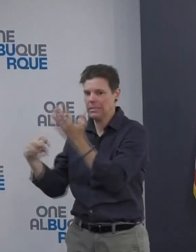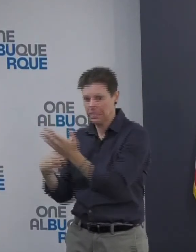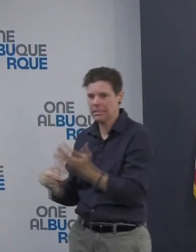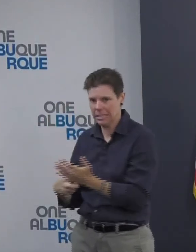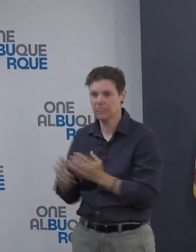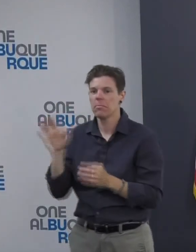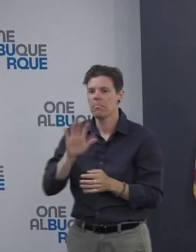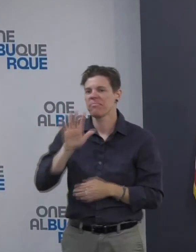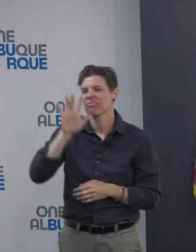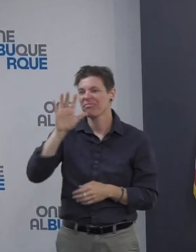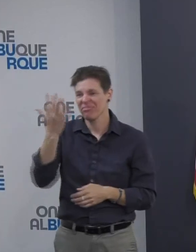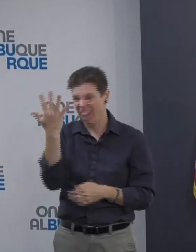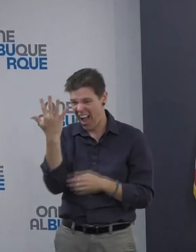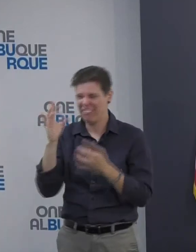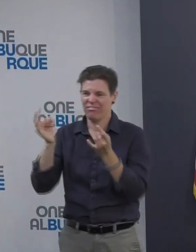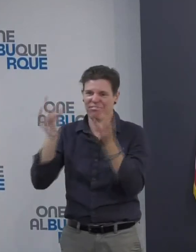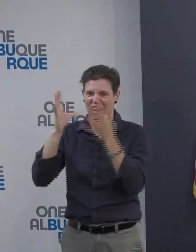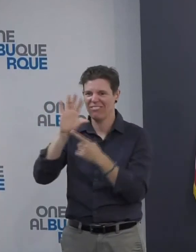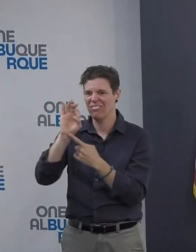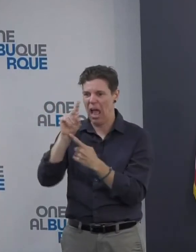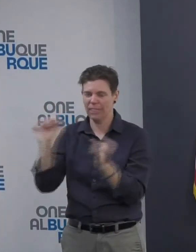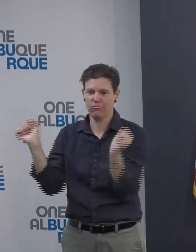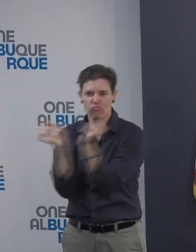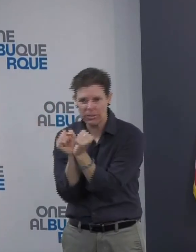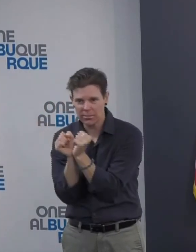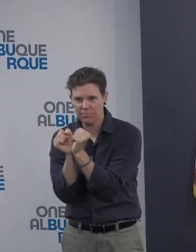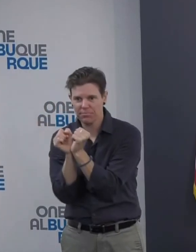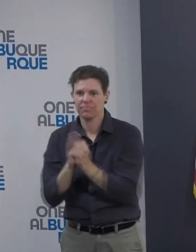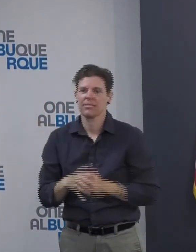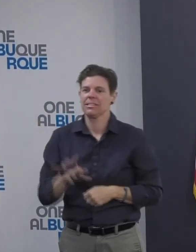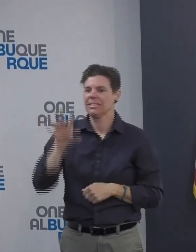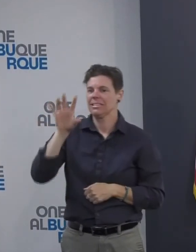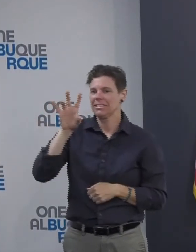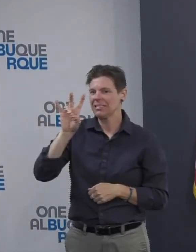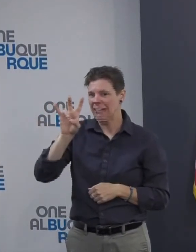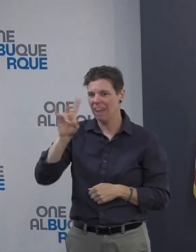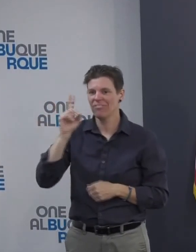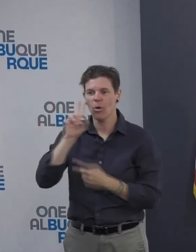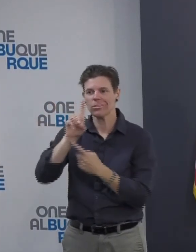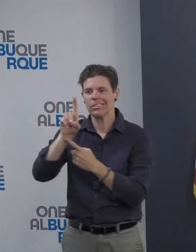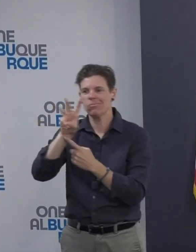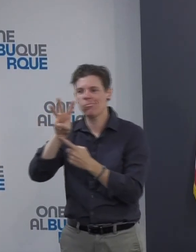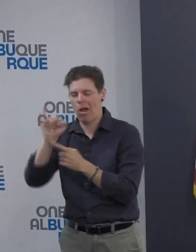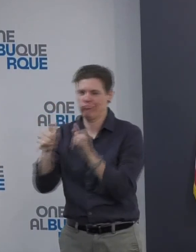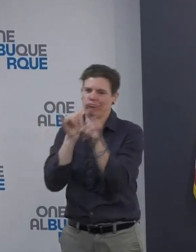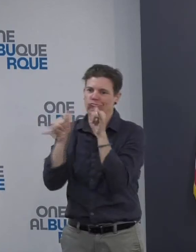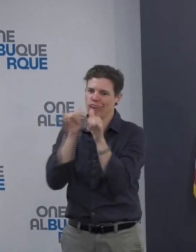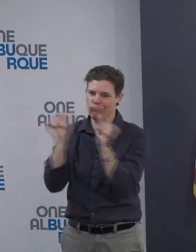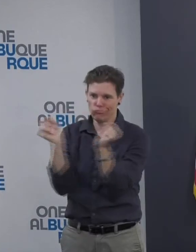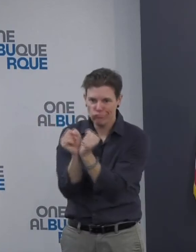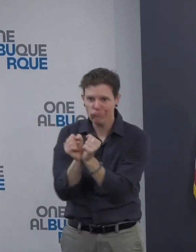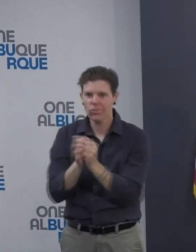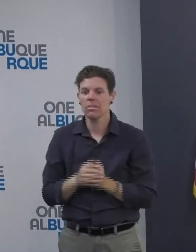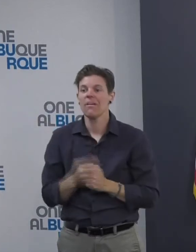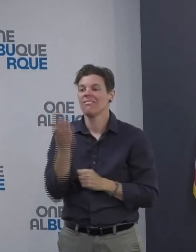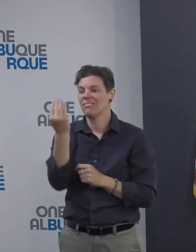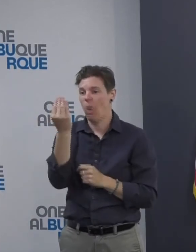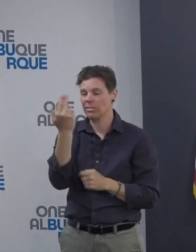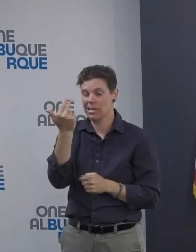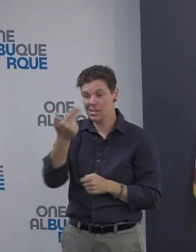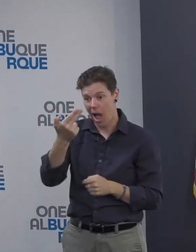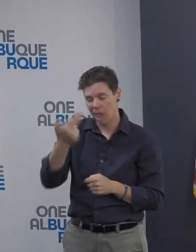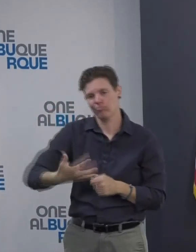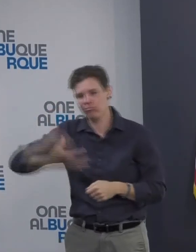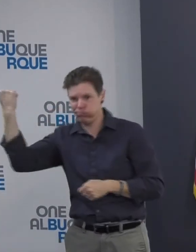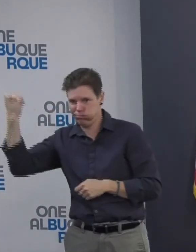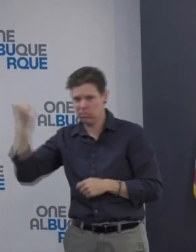DWI arrests, 7 recovered handguns, 14 vehicles towed, 1 misdemeanor summons for negligent use of a